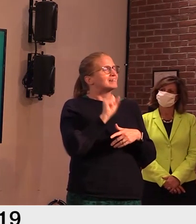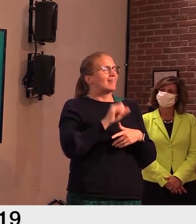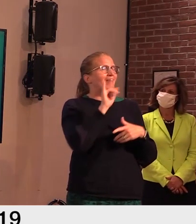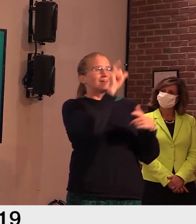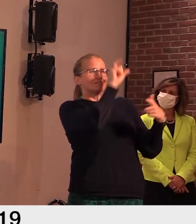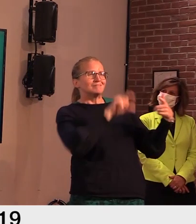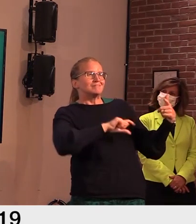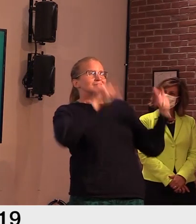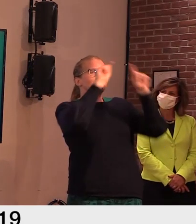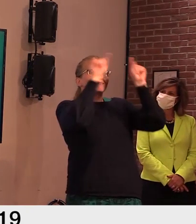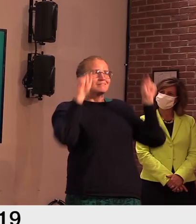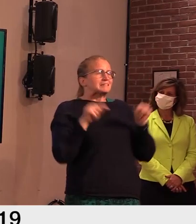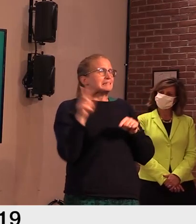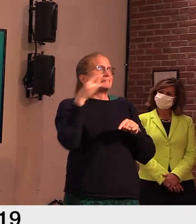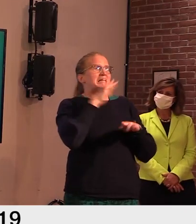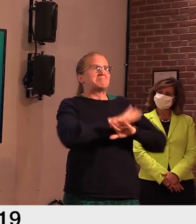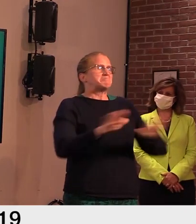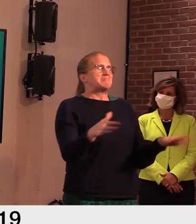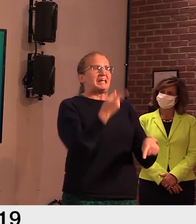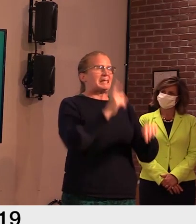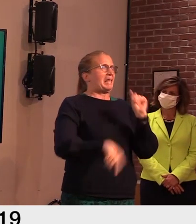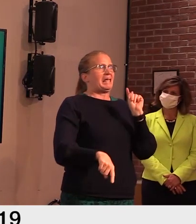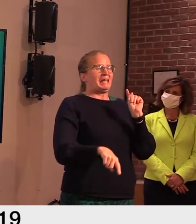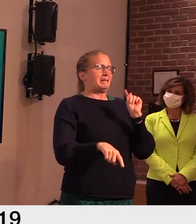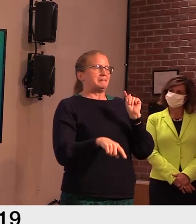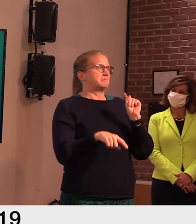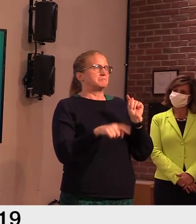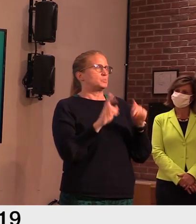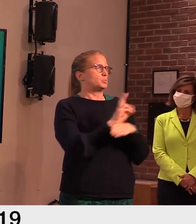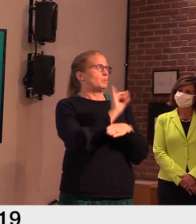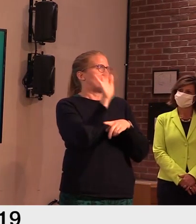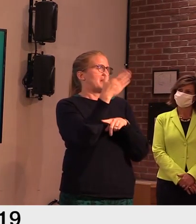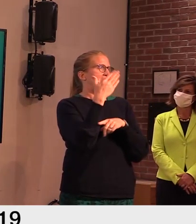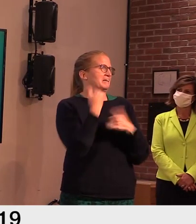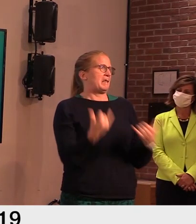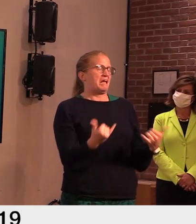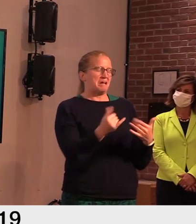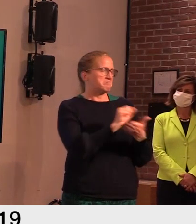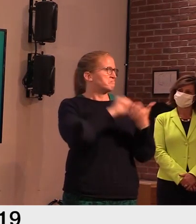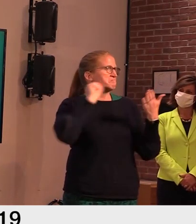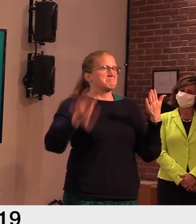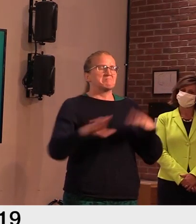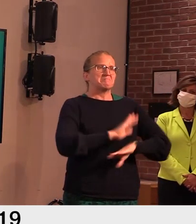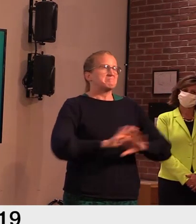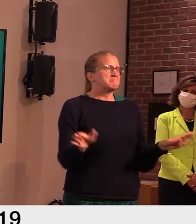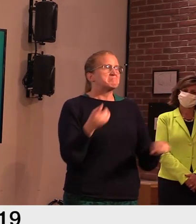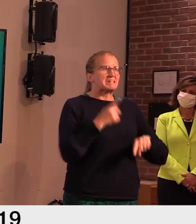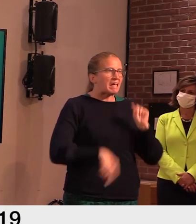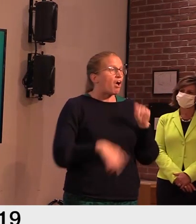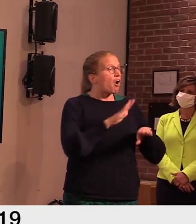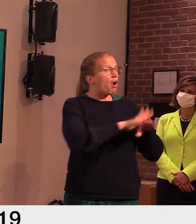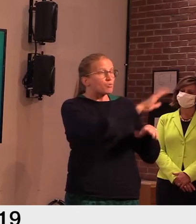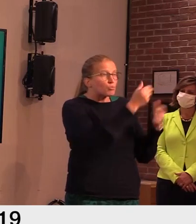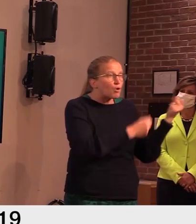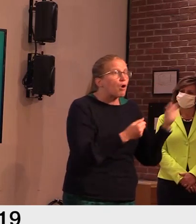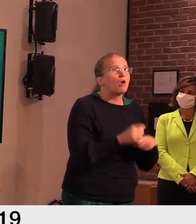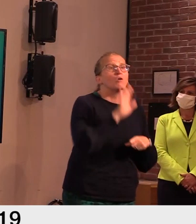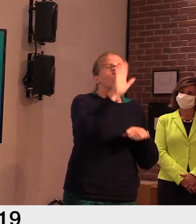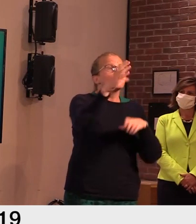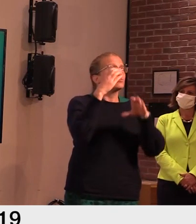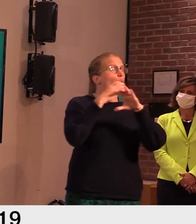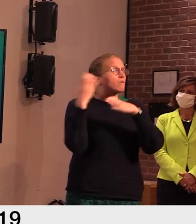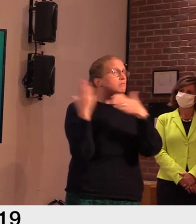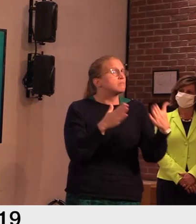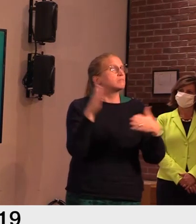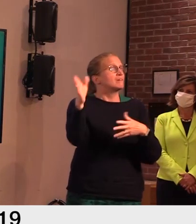heart. But when the president, Steve Phelps, had outlined the proposal to remove the